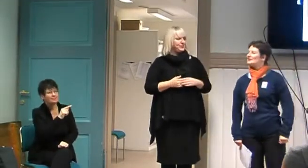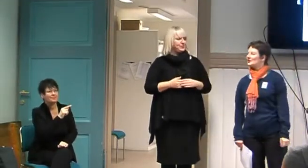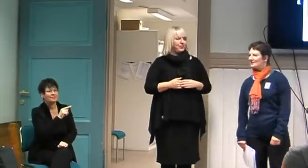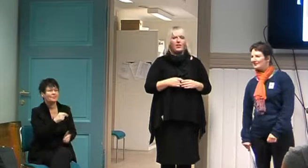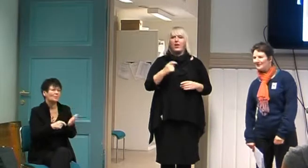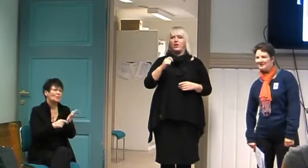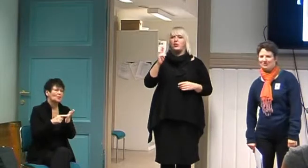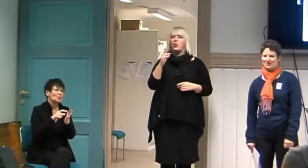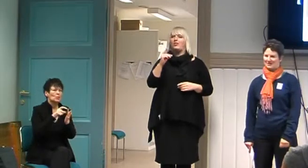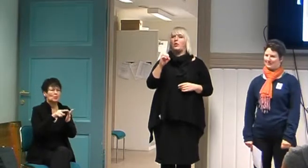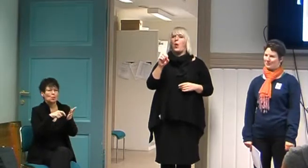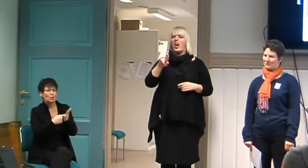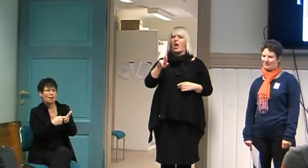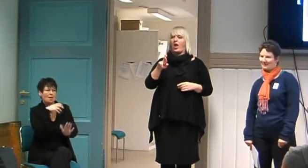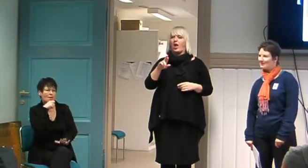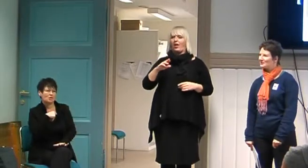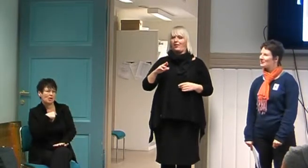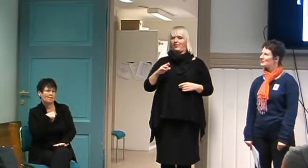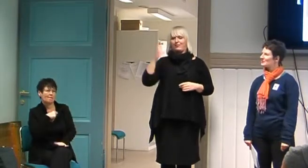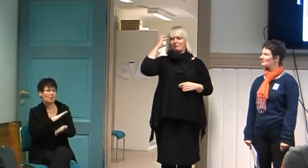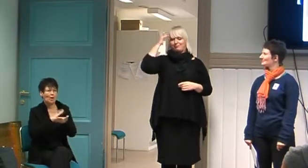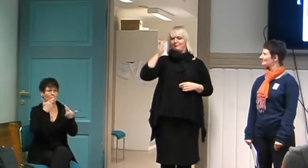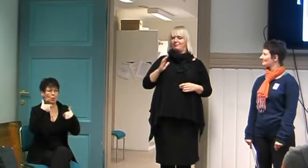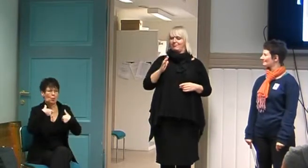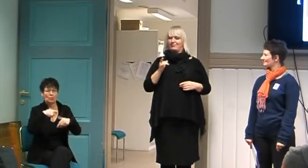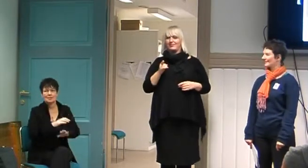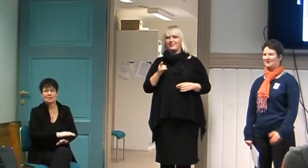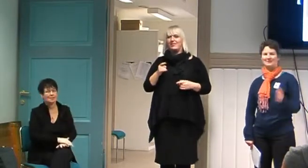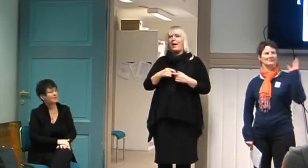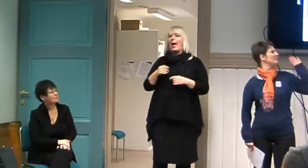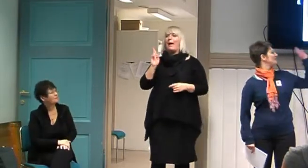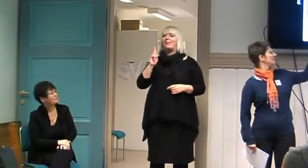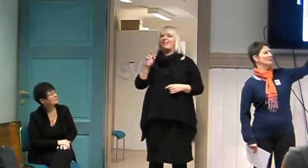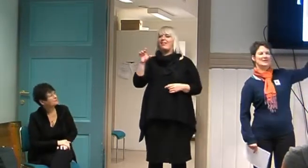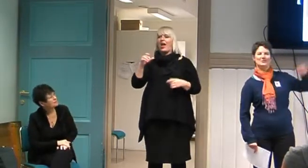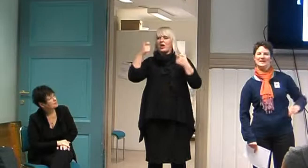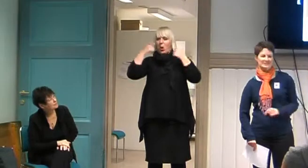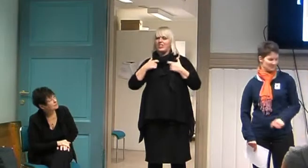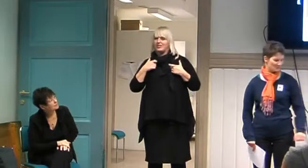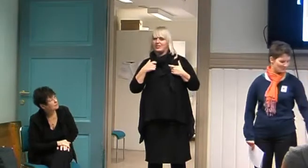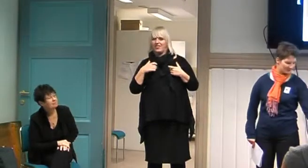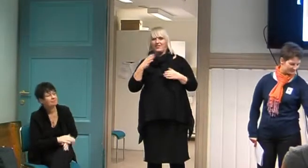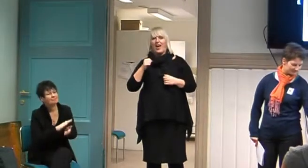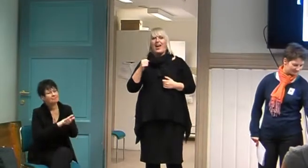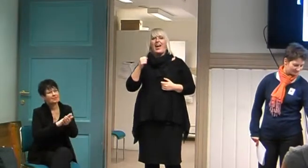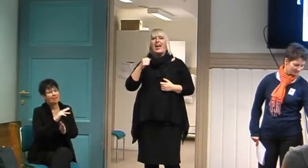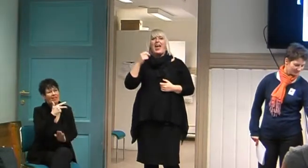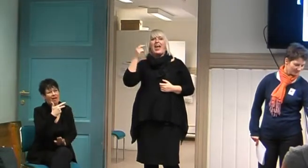Tudor gentleman dressed for Hampton Court, so from someone from Henry VIII's court.